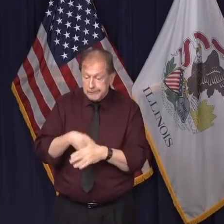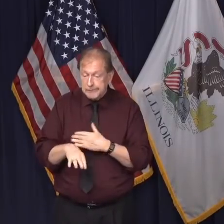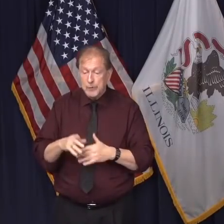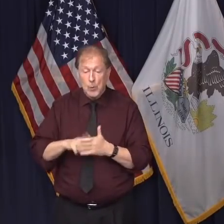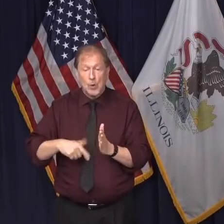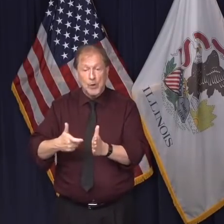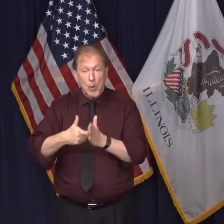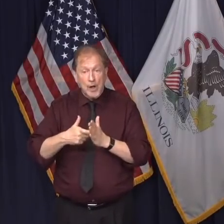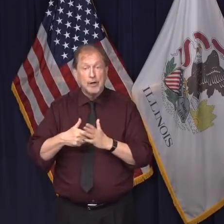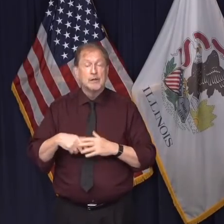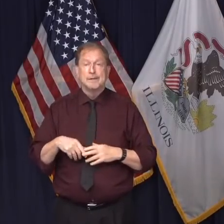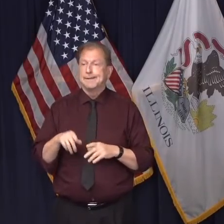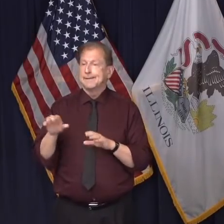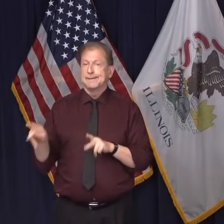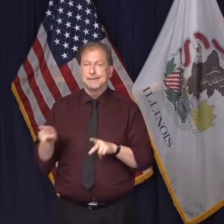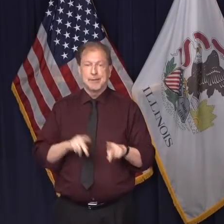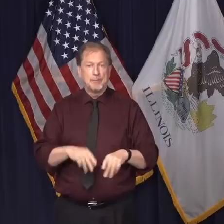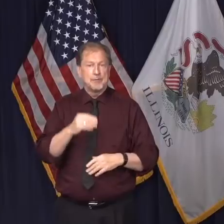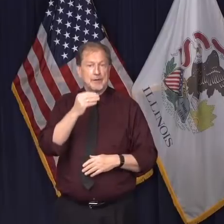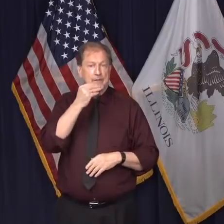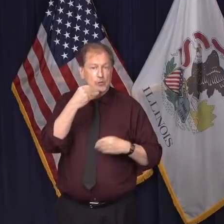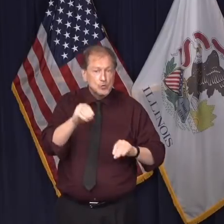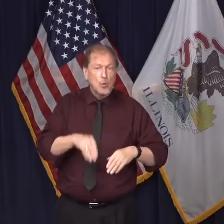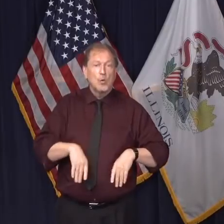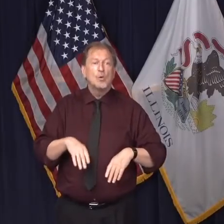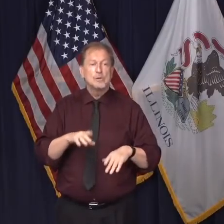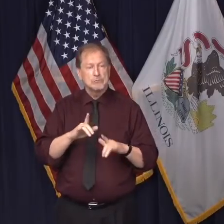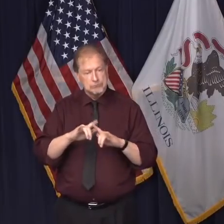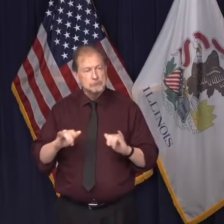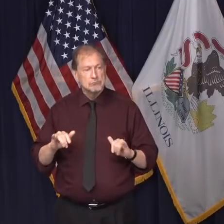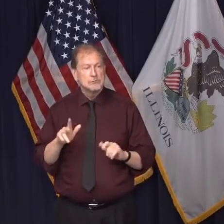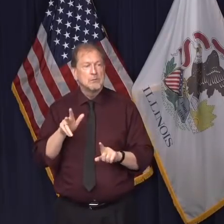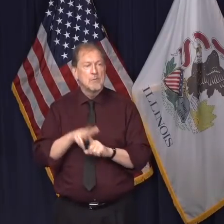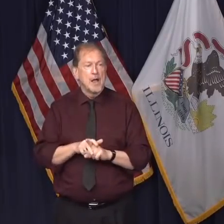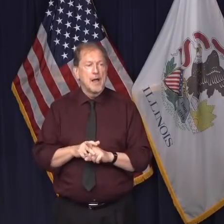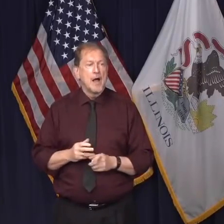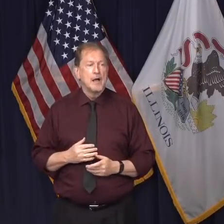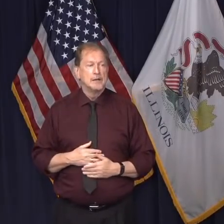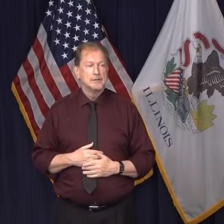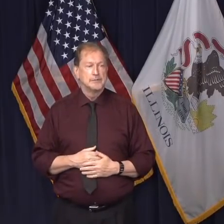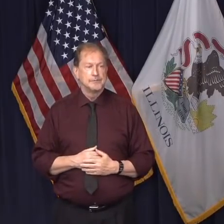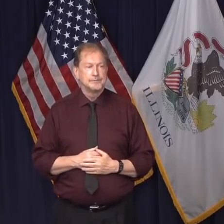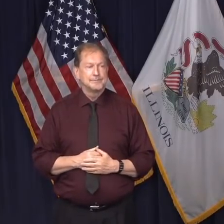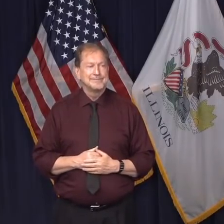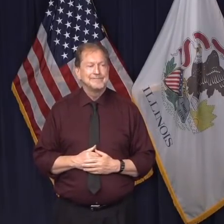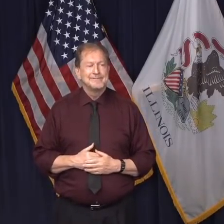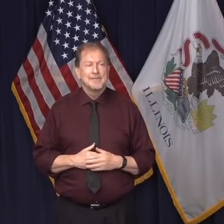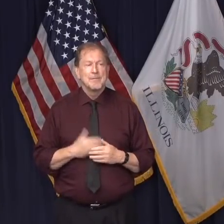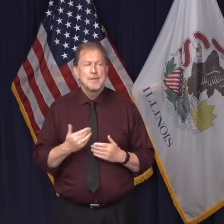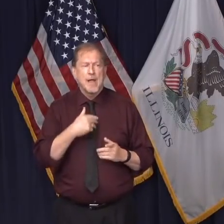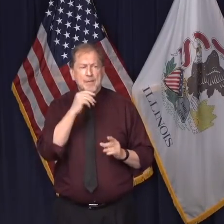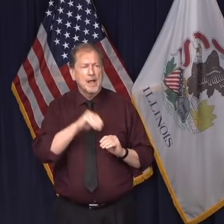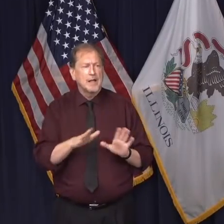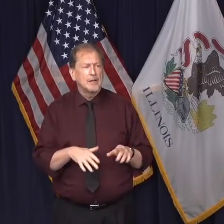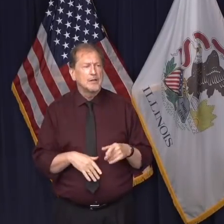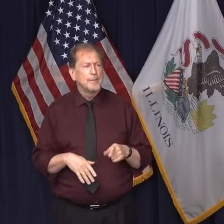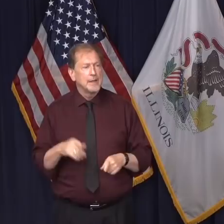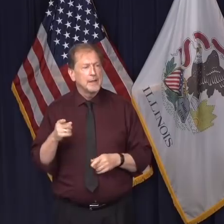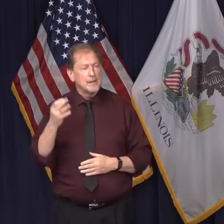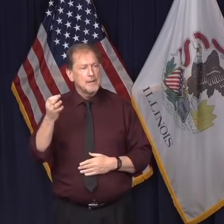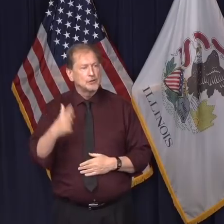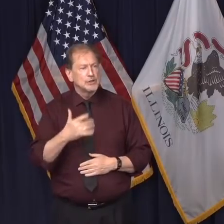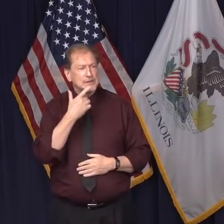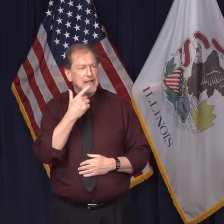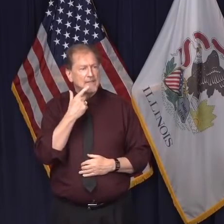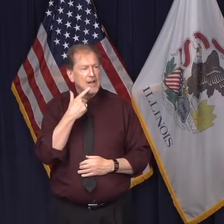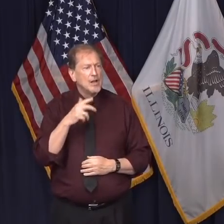and grocery stores and so on. So I think those would apply here too. Sorry, I didn't ask the question well, I guess. Oh, I'm because sorry, maybe The pastor's saying they have 30